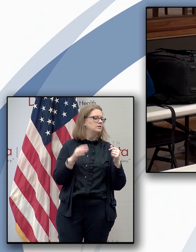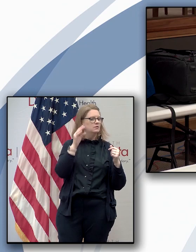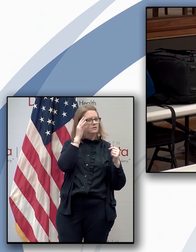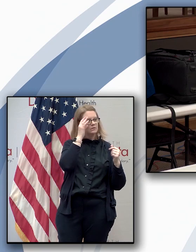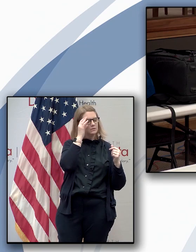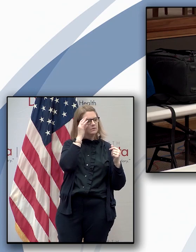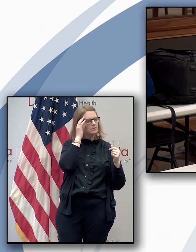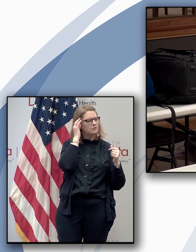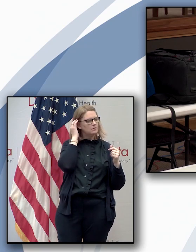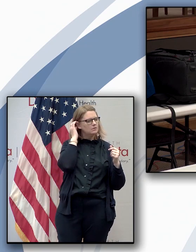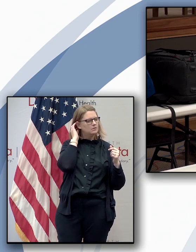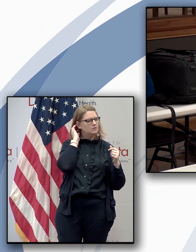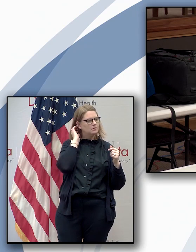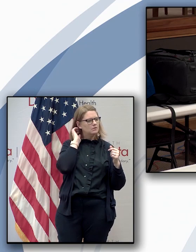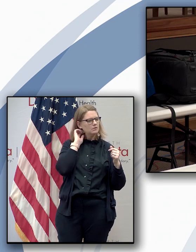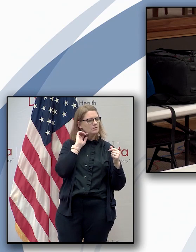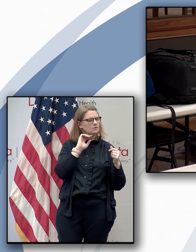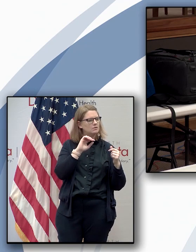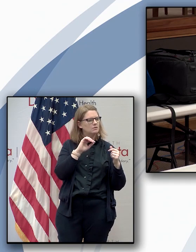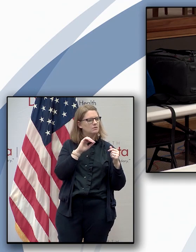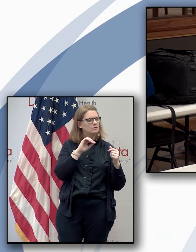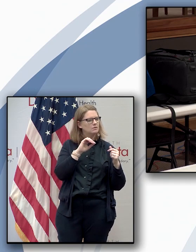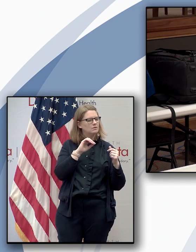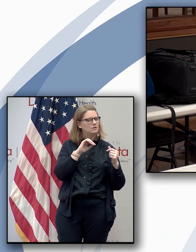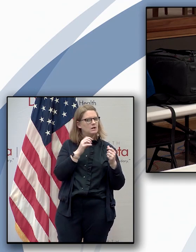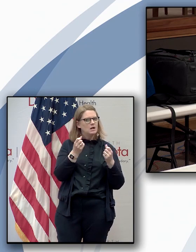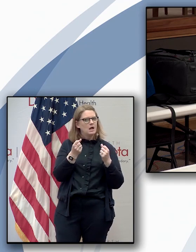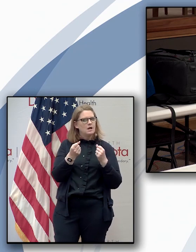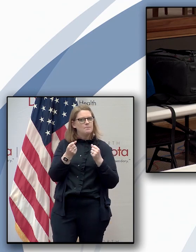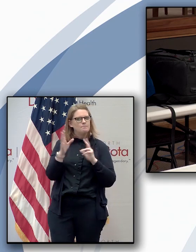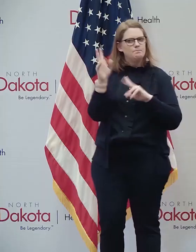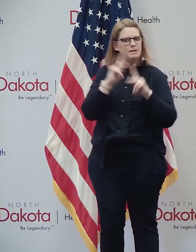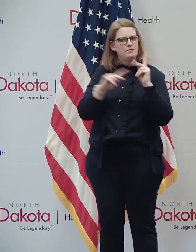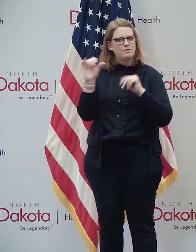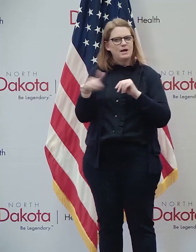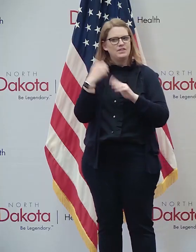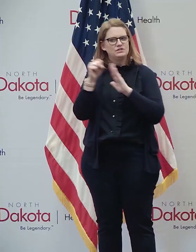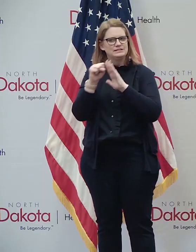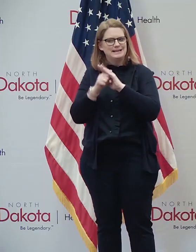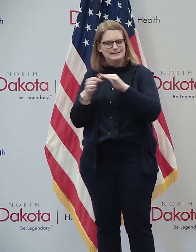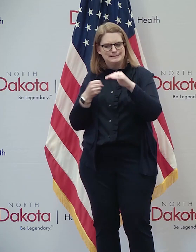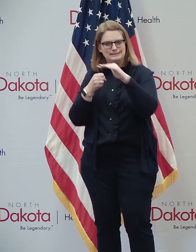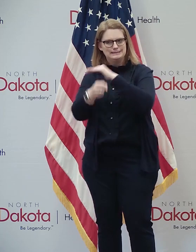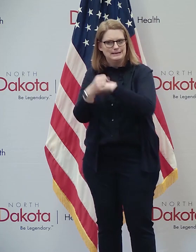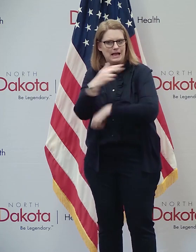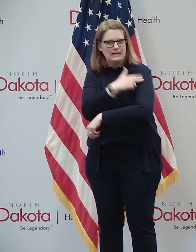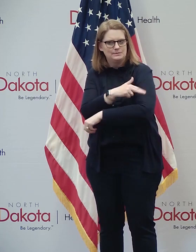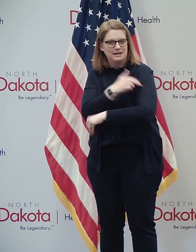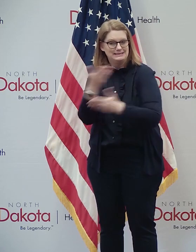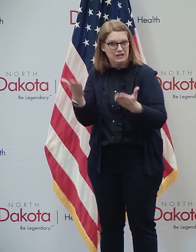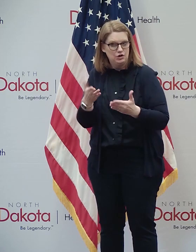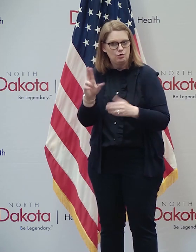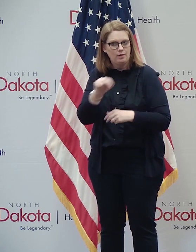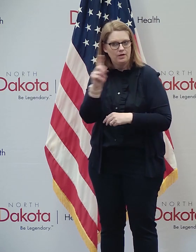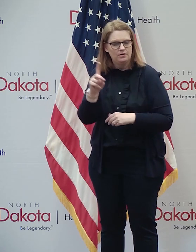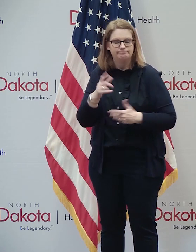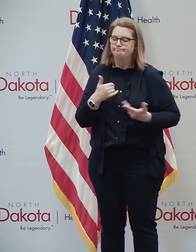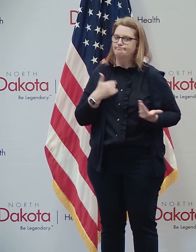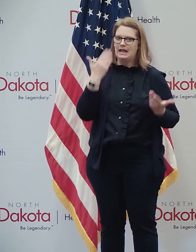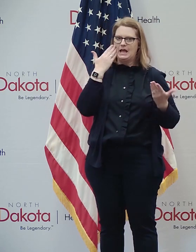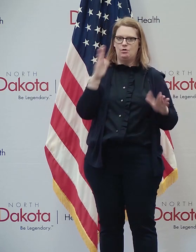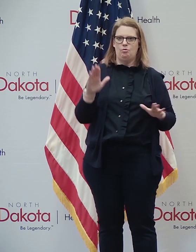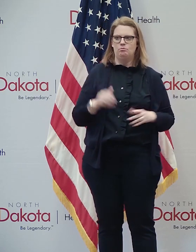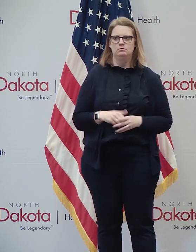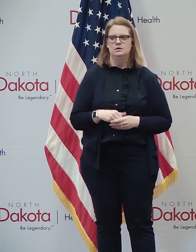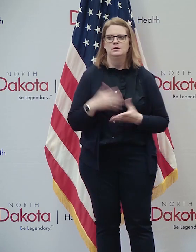and Montana side that right now have 0 active cases, and so I'd say things are quiet on the western front. Follow up on that with